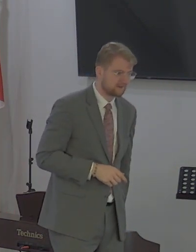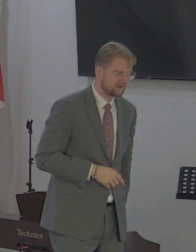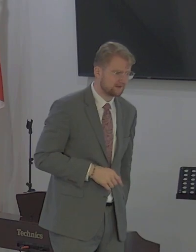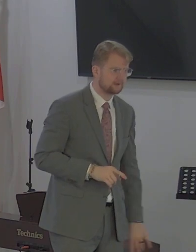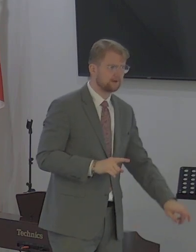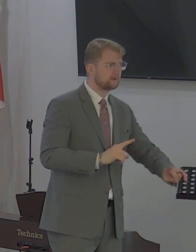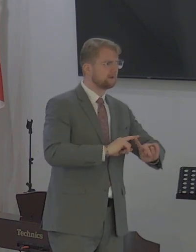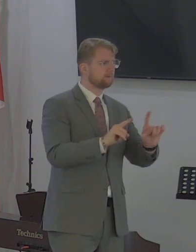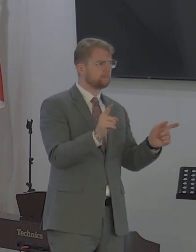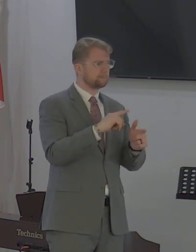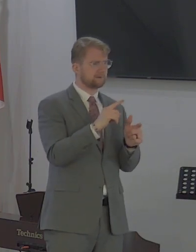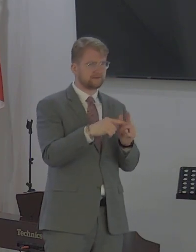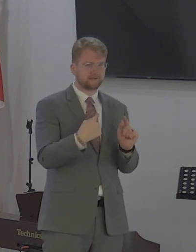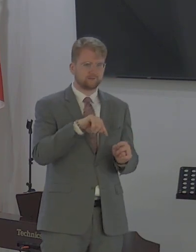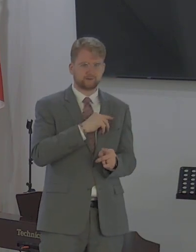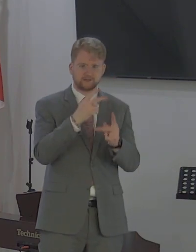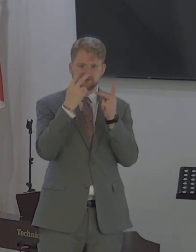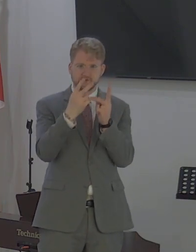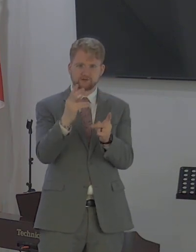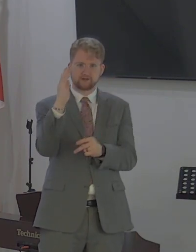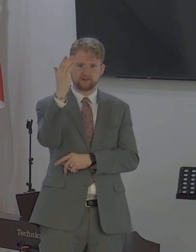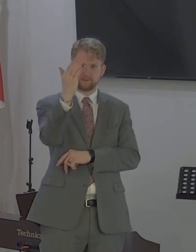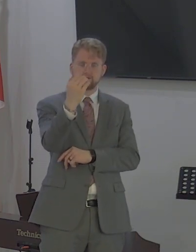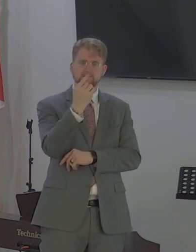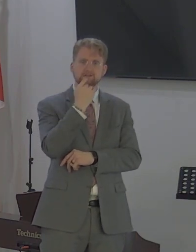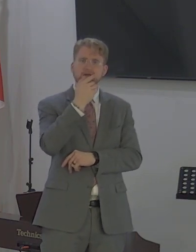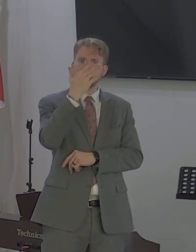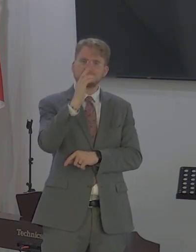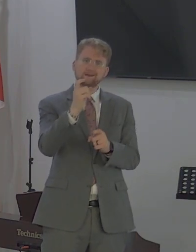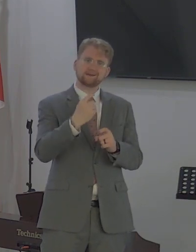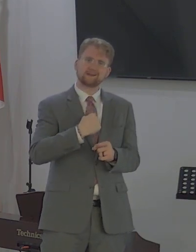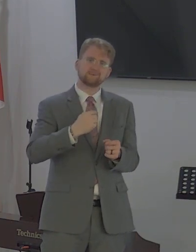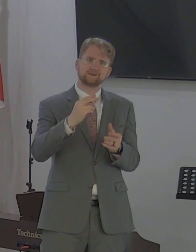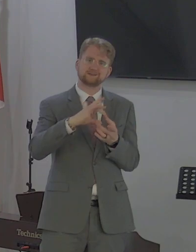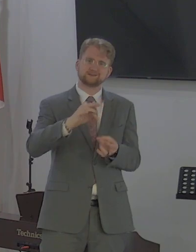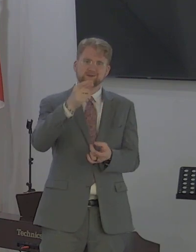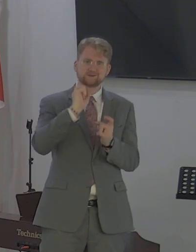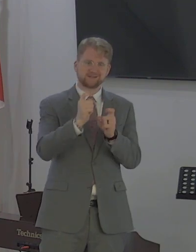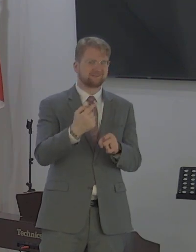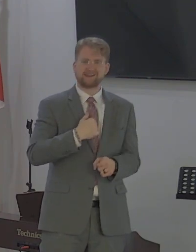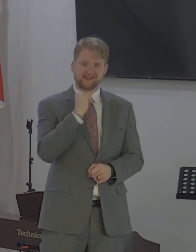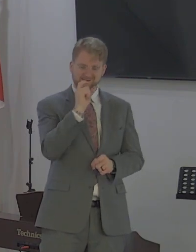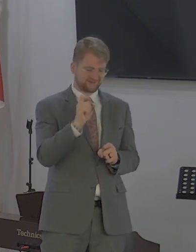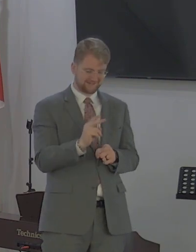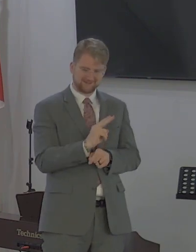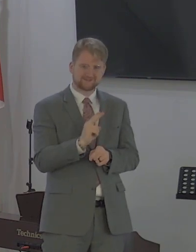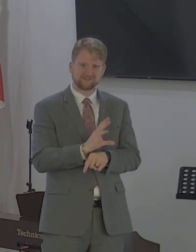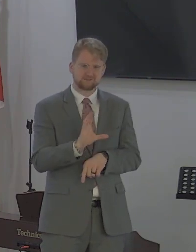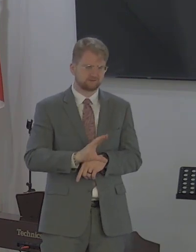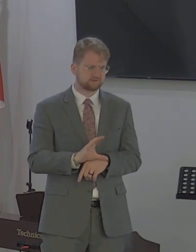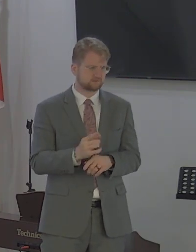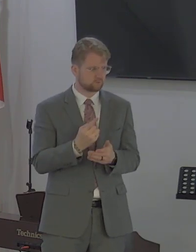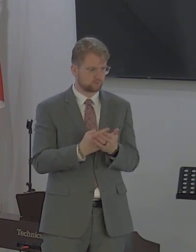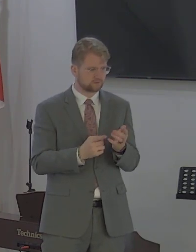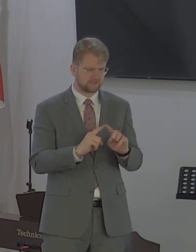we can look in the mirror and say, yeah, God's given me a Holy Spirit gift. I don't have to use it in the church. What's the